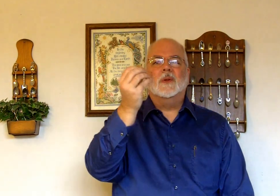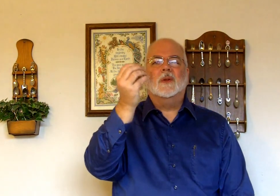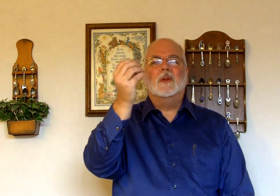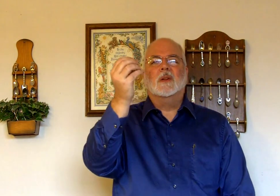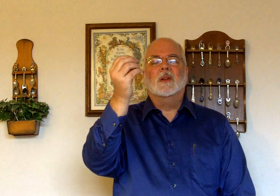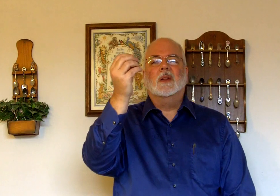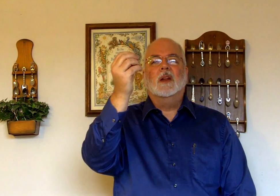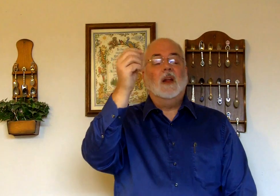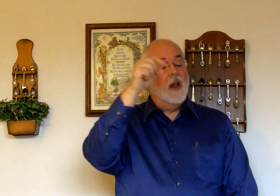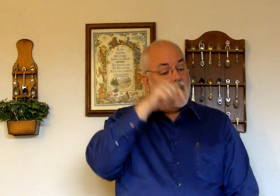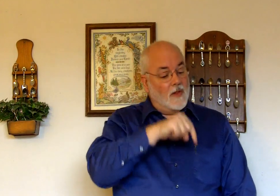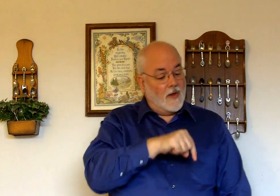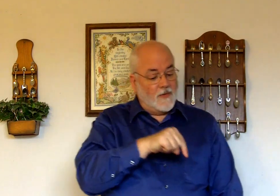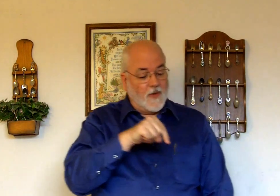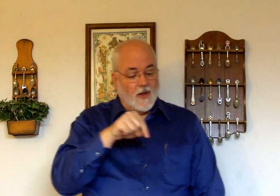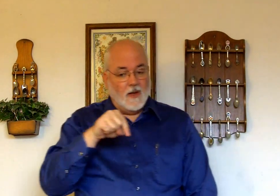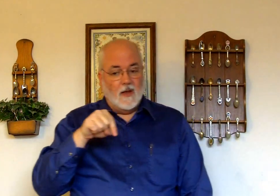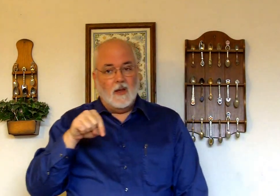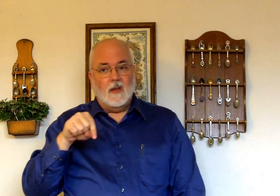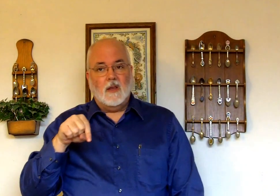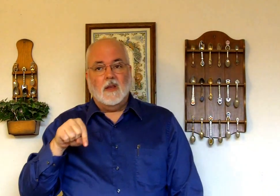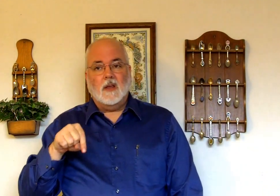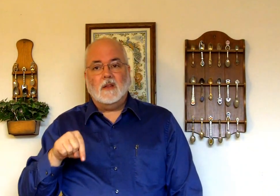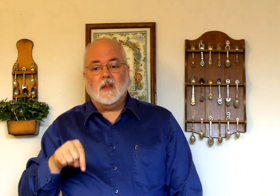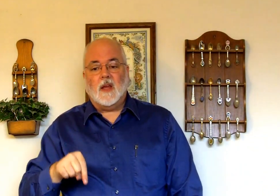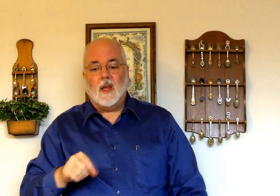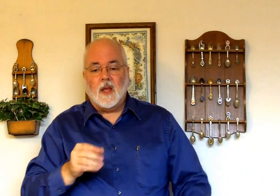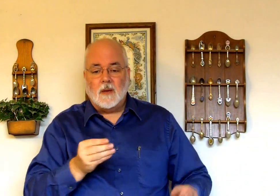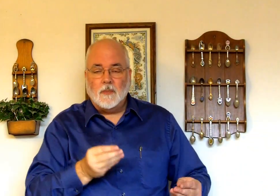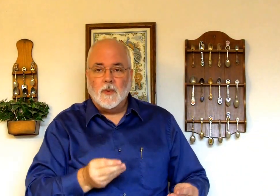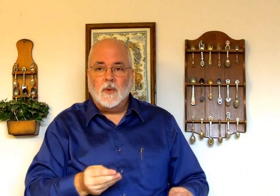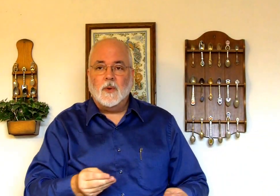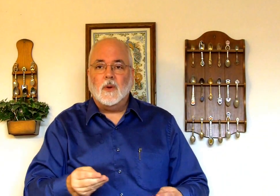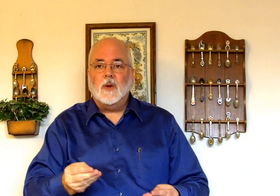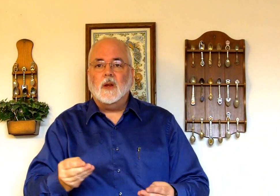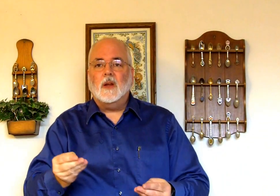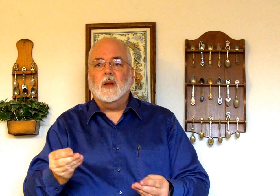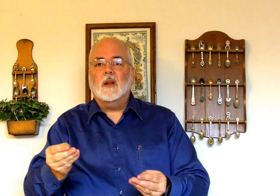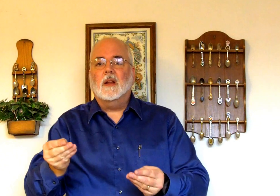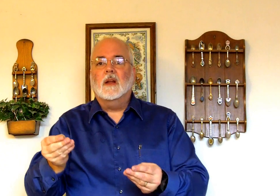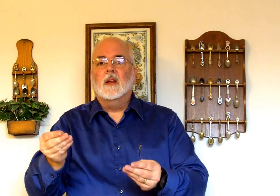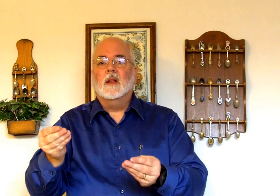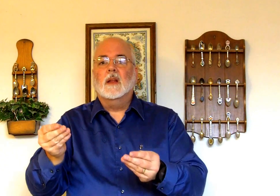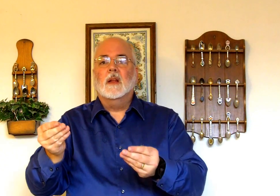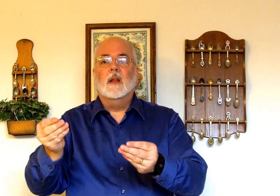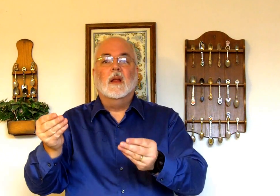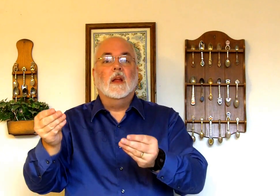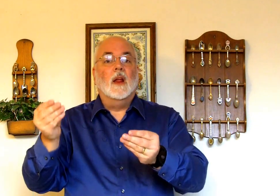beautiful the feet that bring